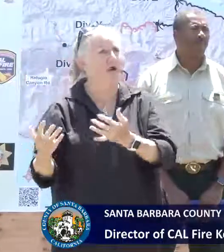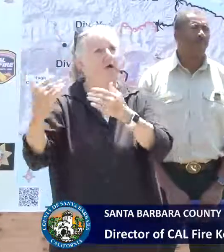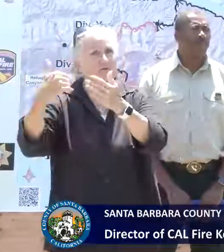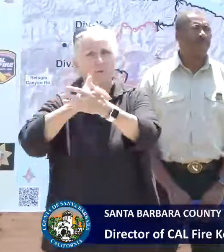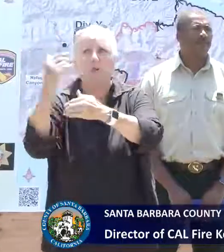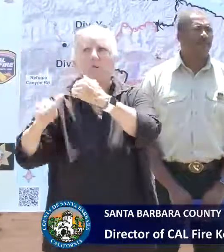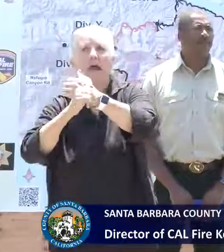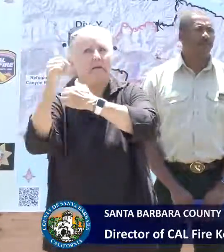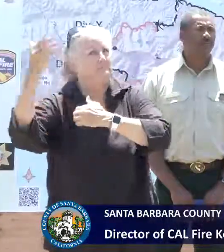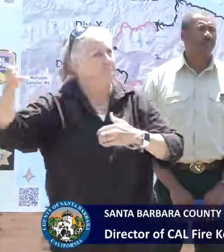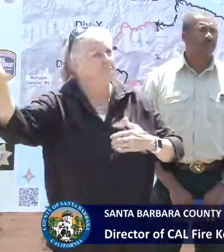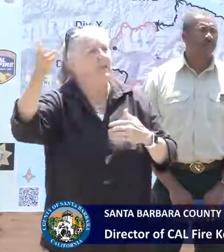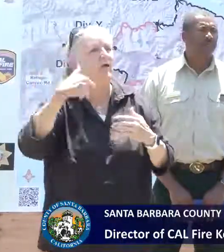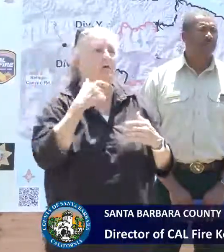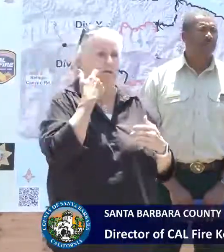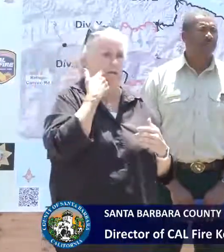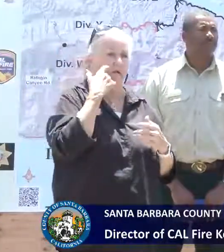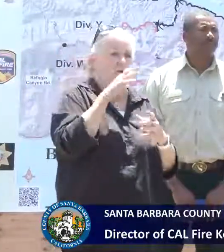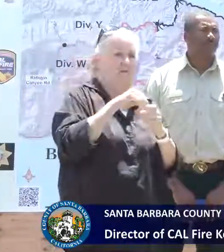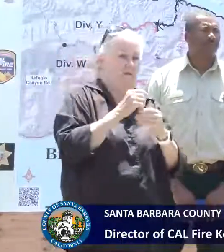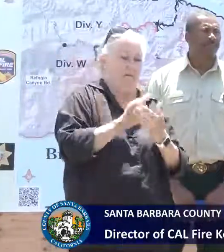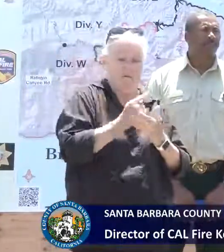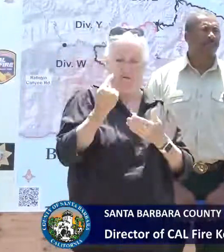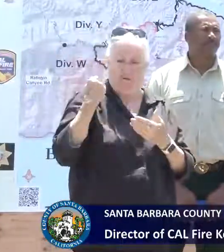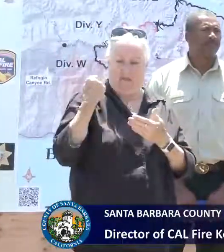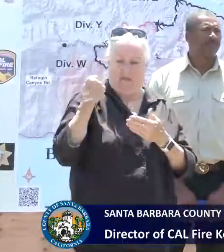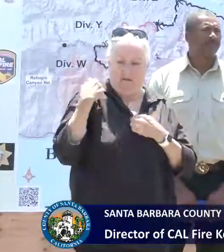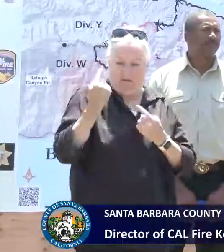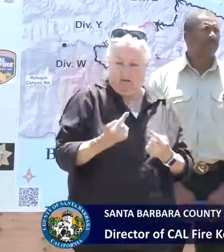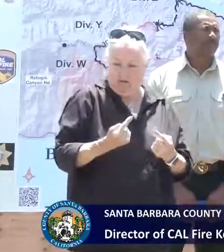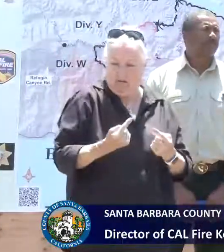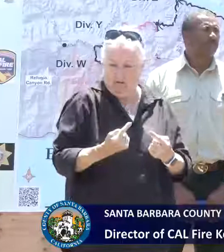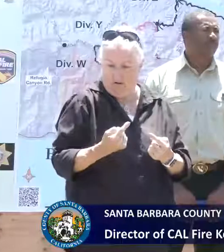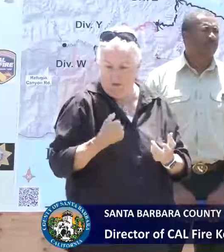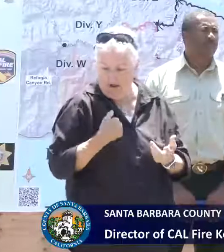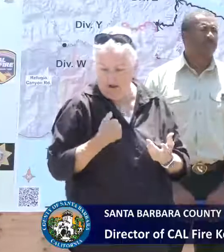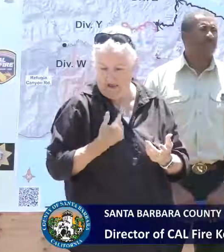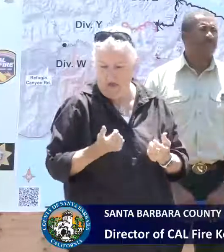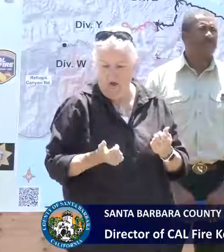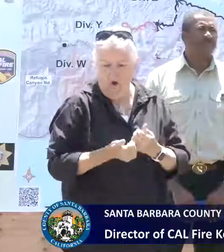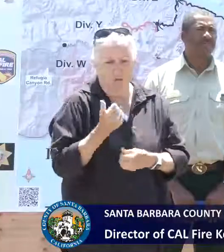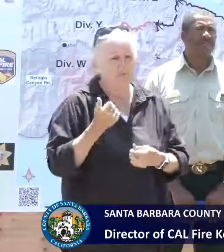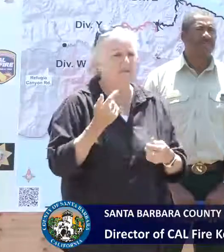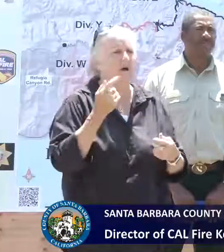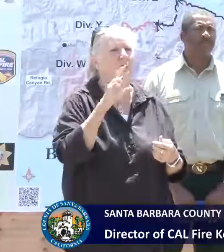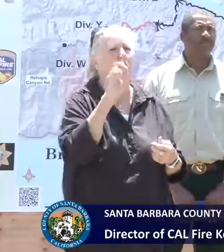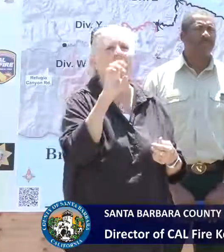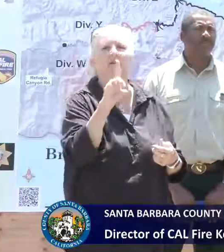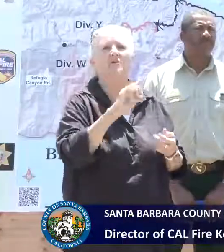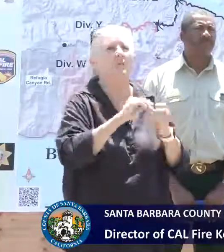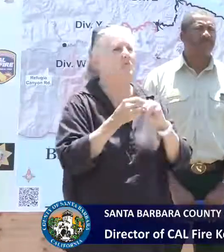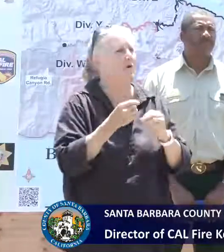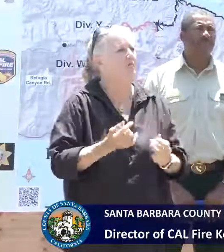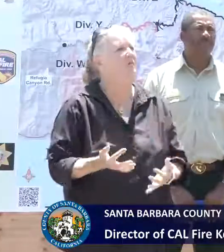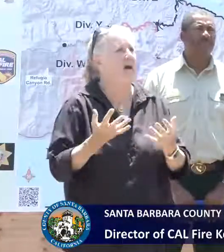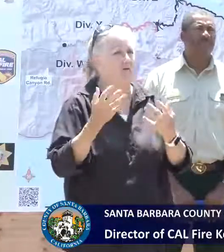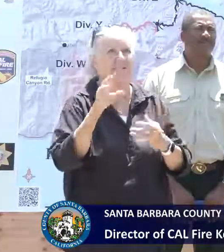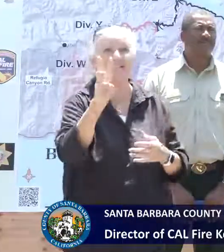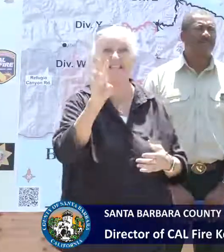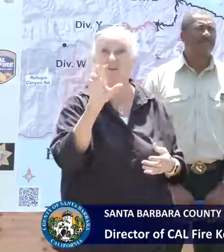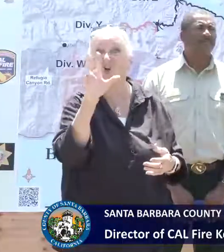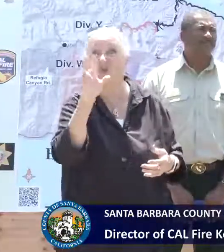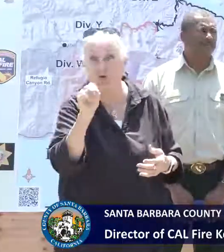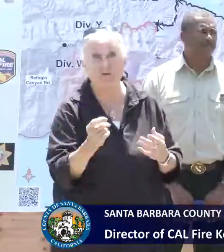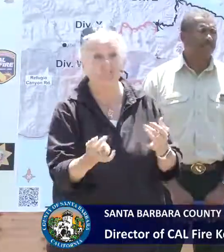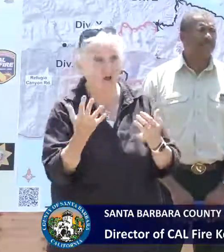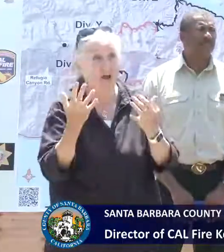threat. Literally within the last week or a week ago, we had what we think is almost a record number of fires in 1 week. Over 630 fires